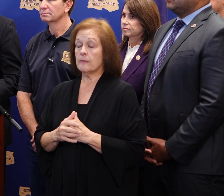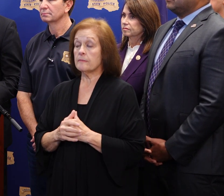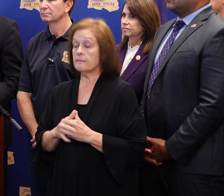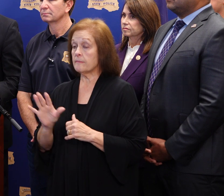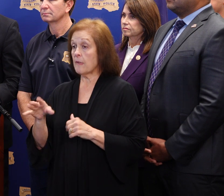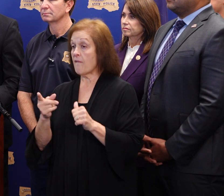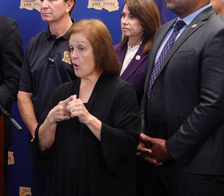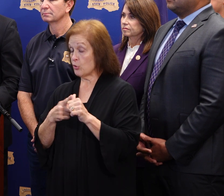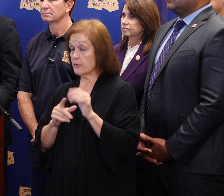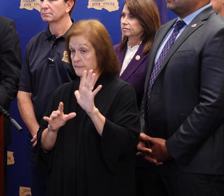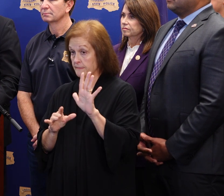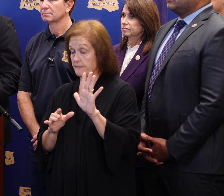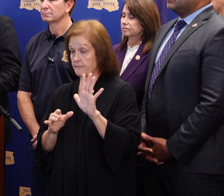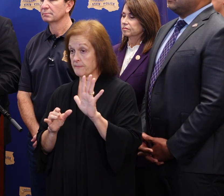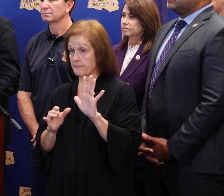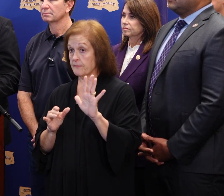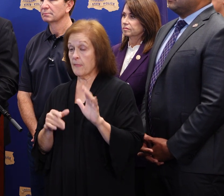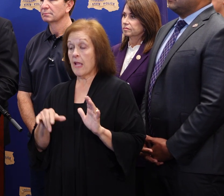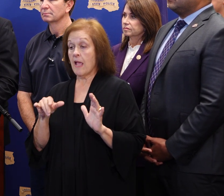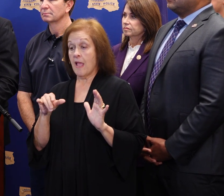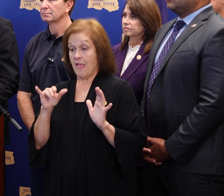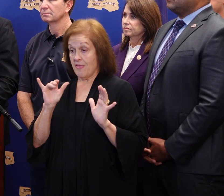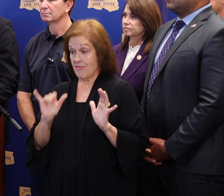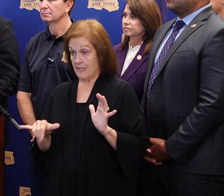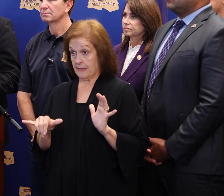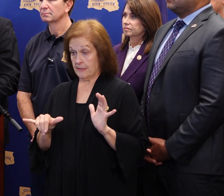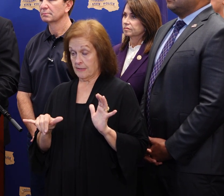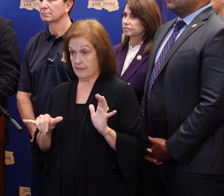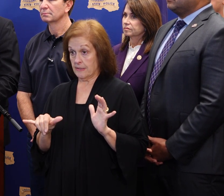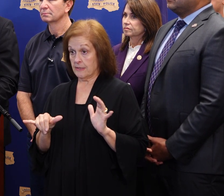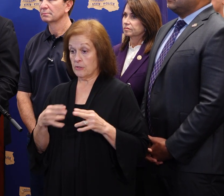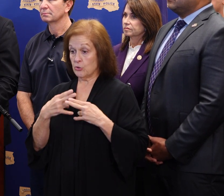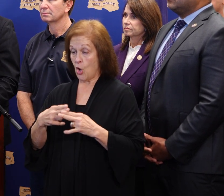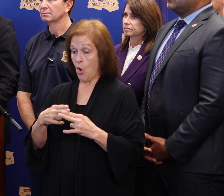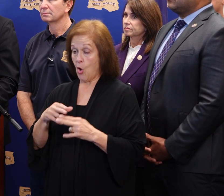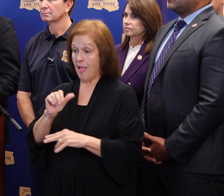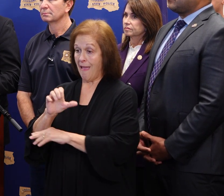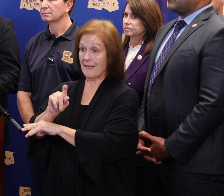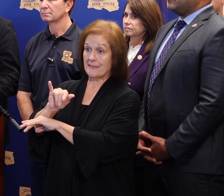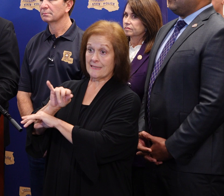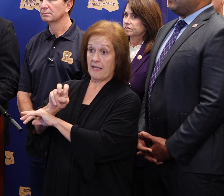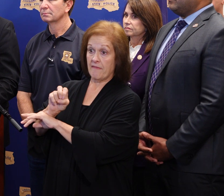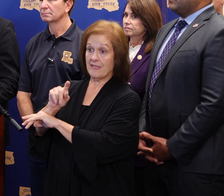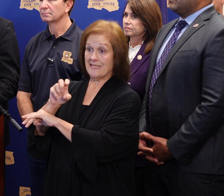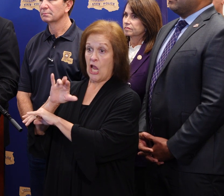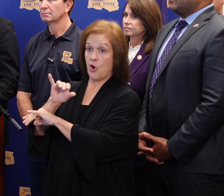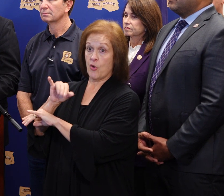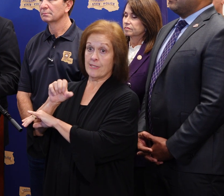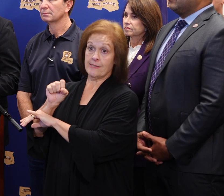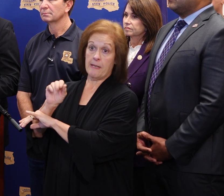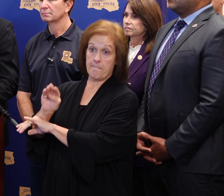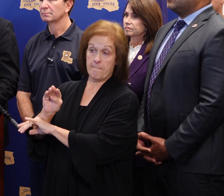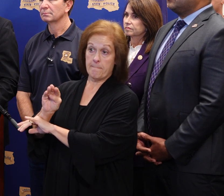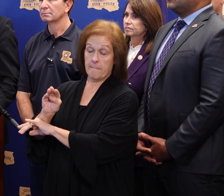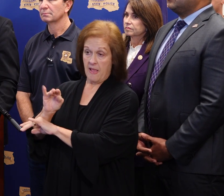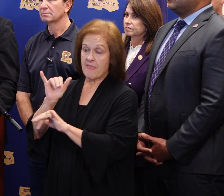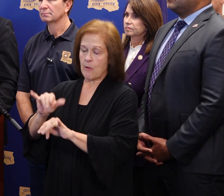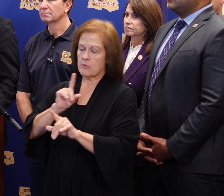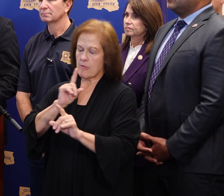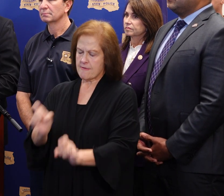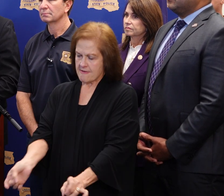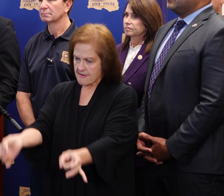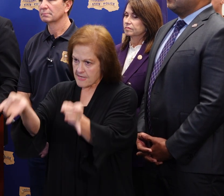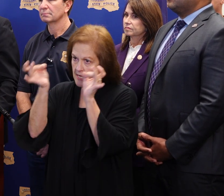me be very clear about this point. This was an act of terrorism. It was premeditated and an evil